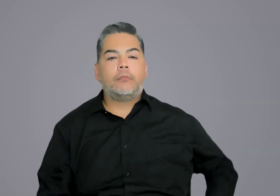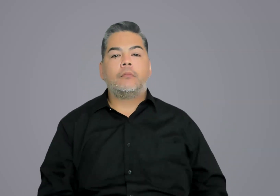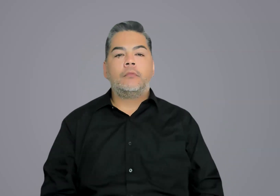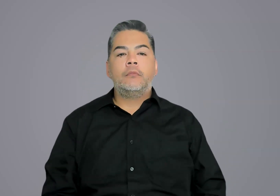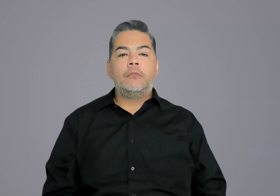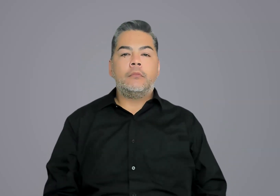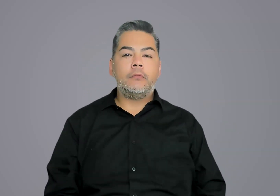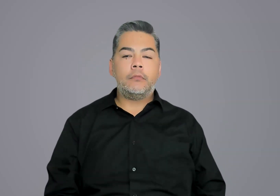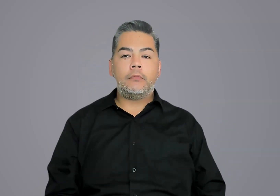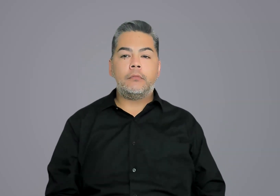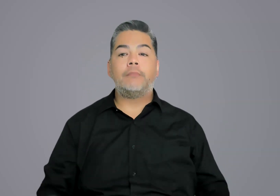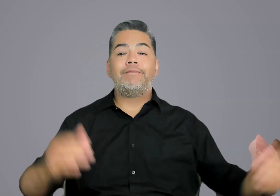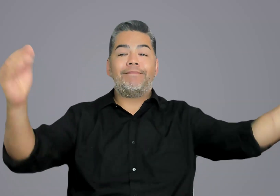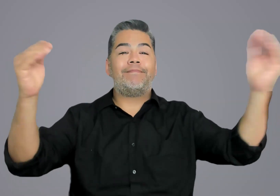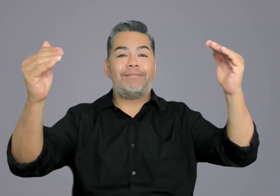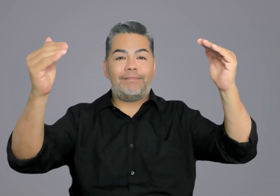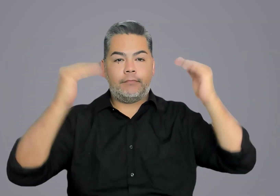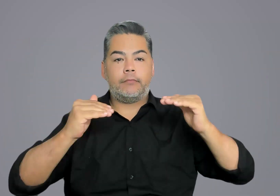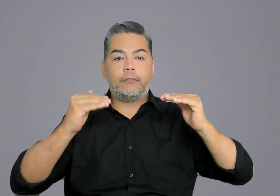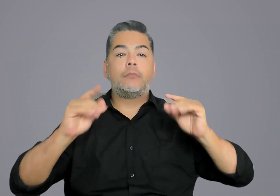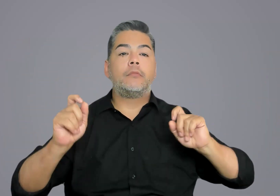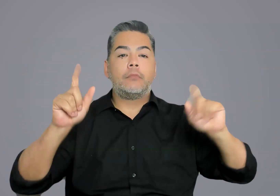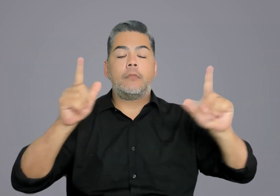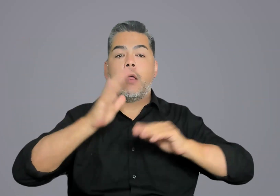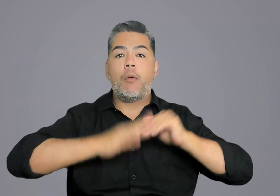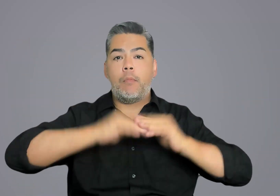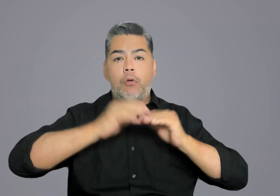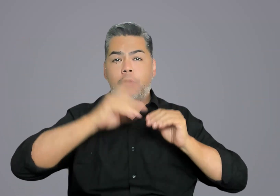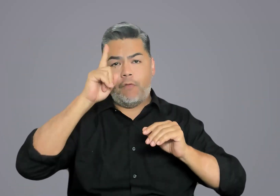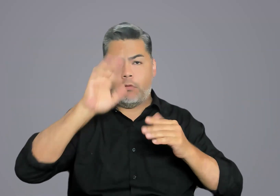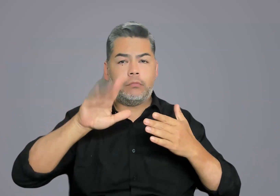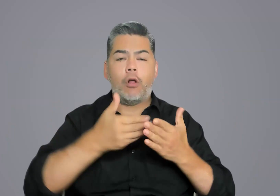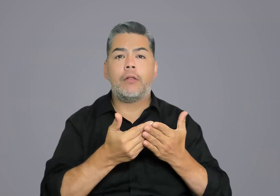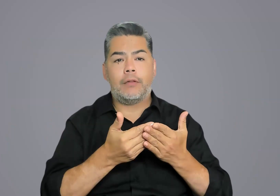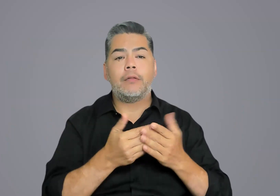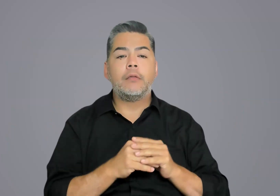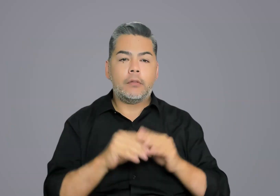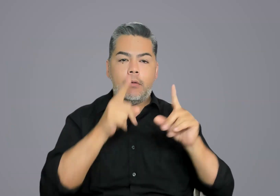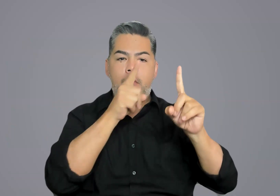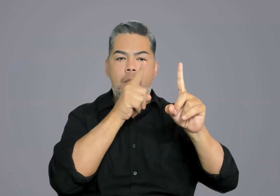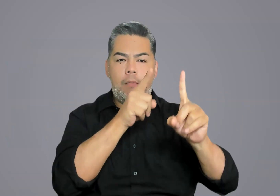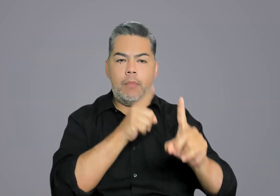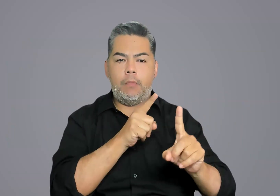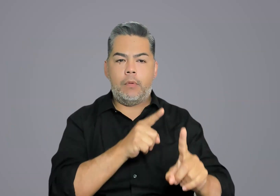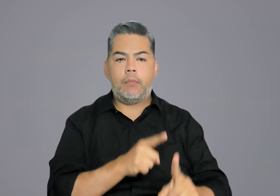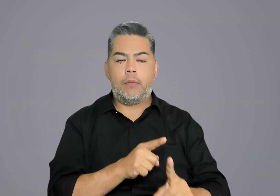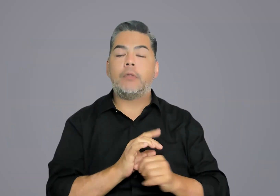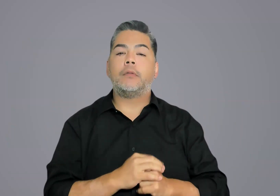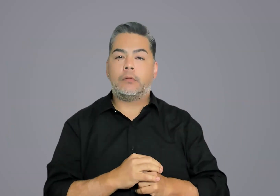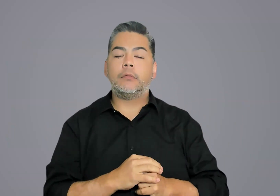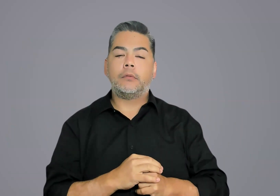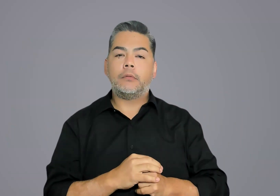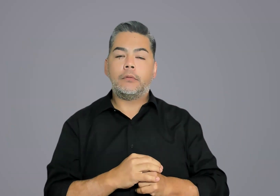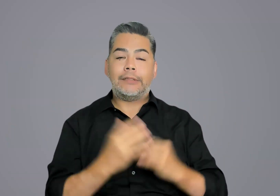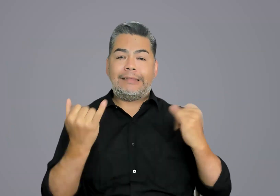On our next slide, we have the heading Build for Everyone and a bullet point list of the things we covered